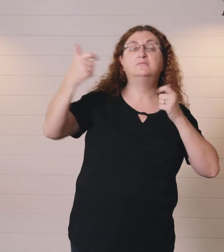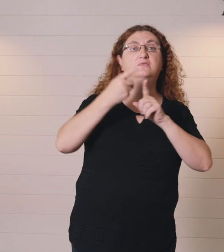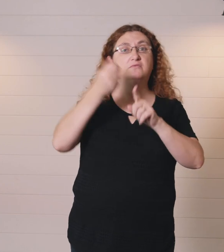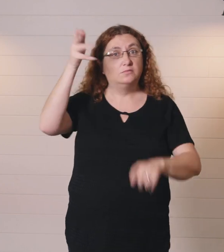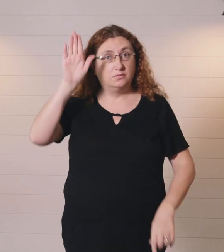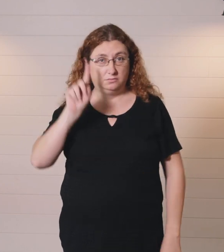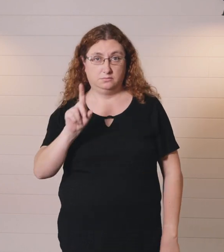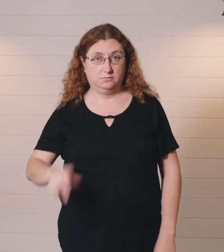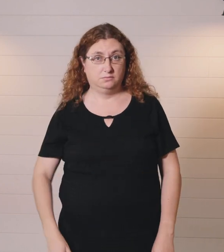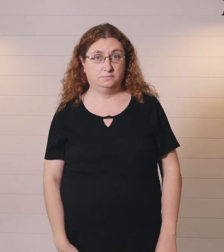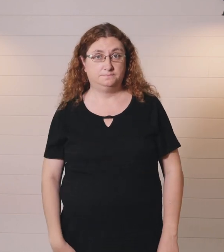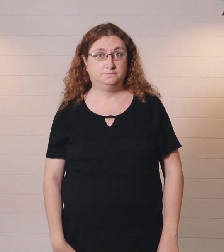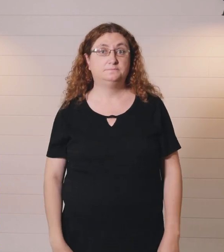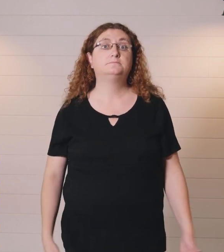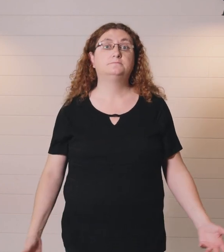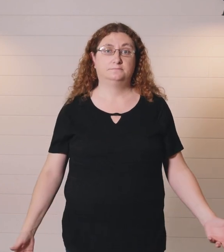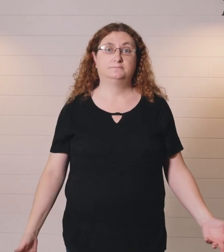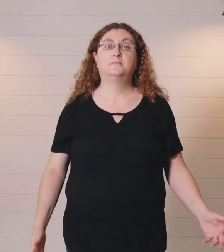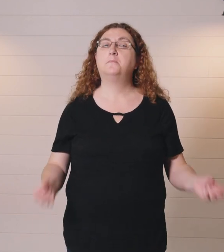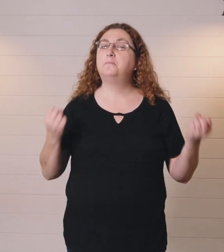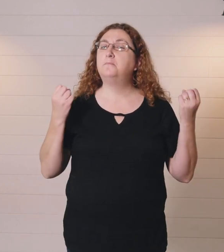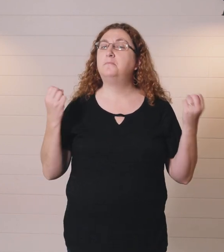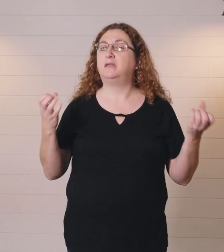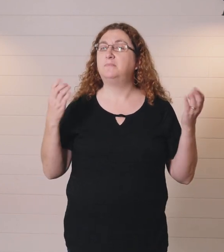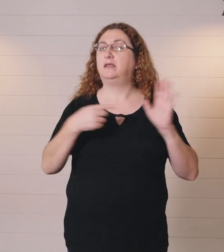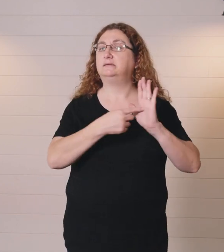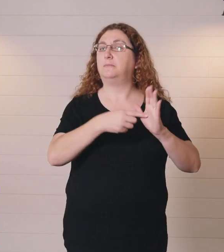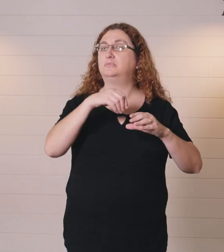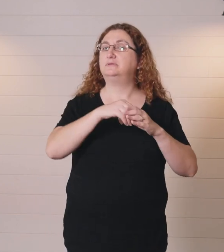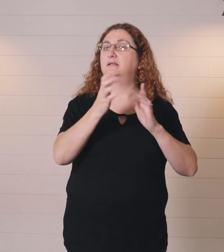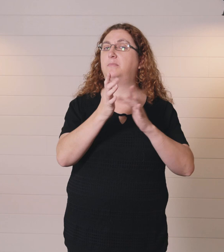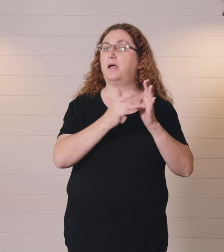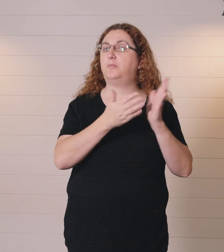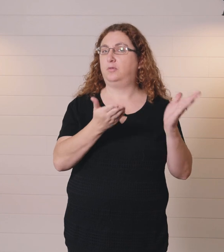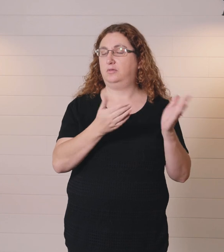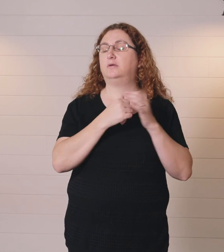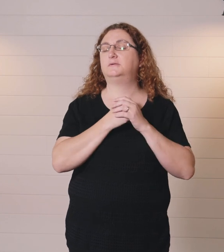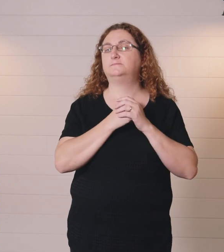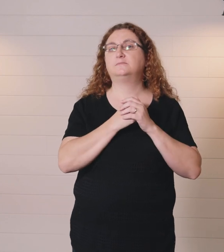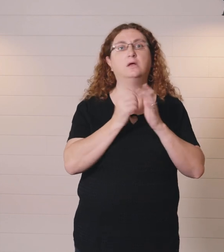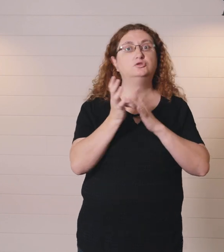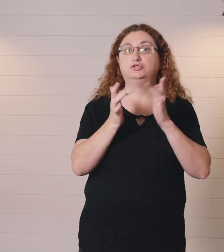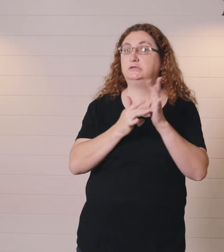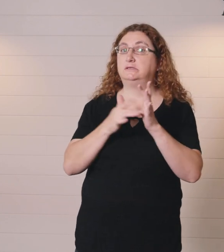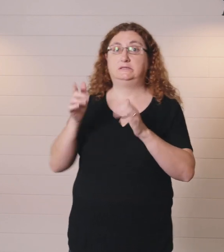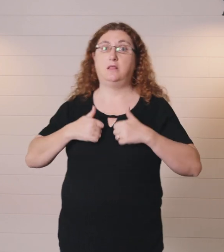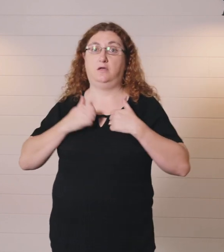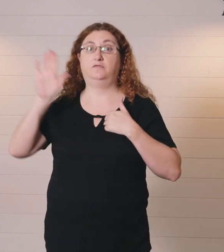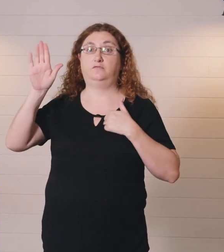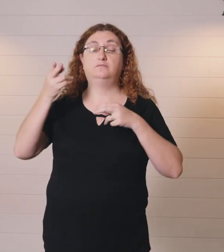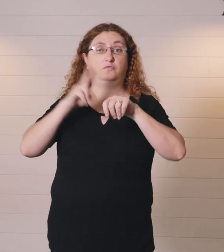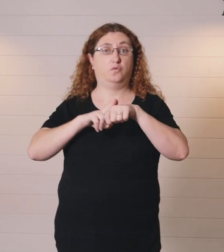God? There are so many biblical examples that we could look to. The spiritual urgency, Jesus' life, of